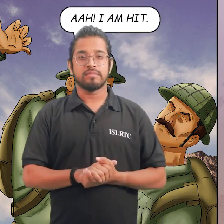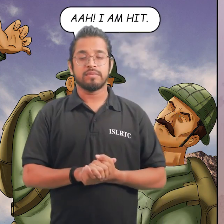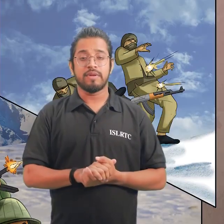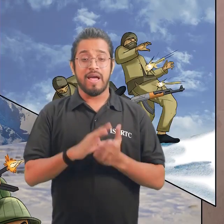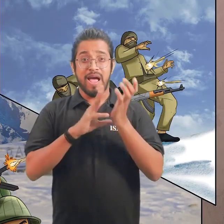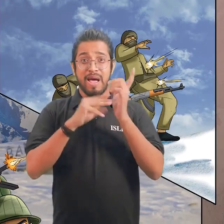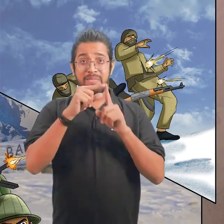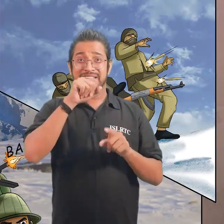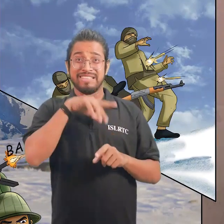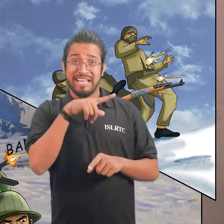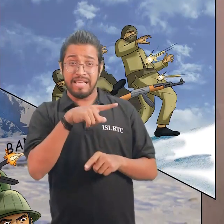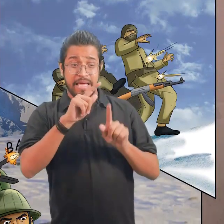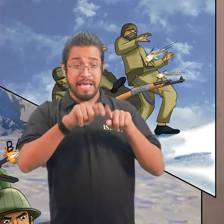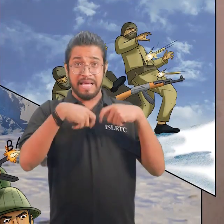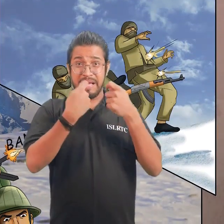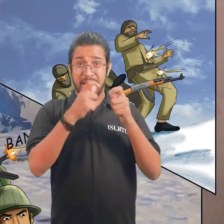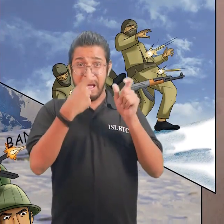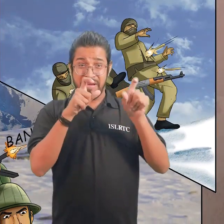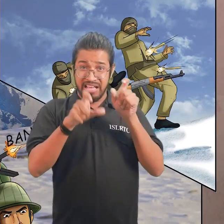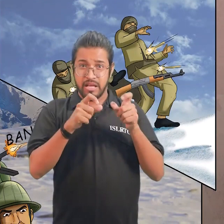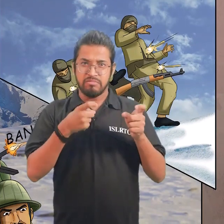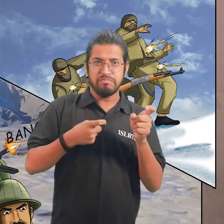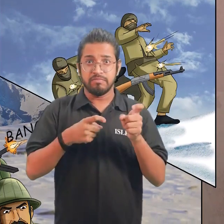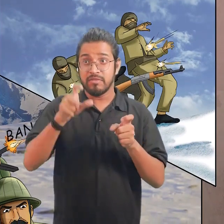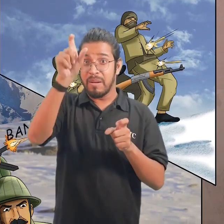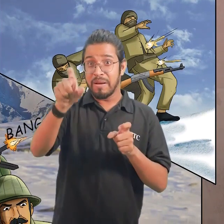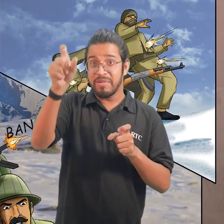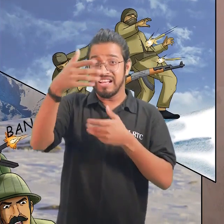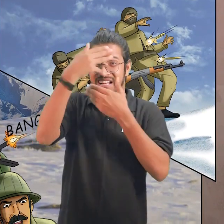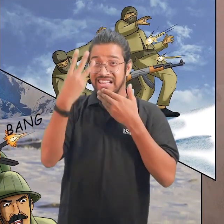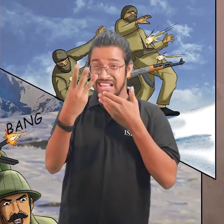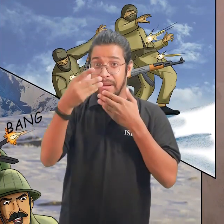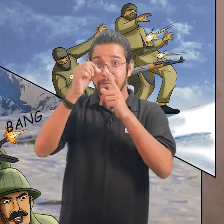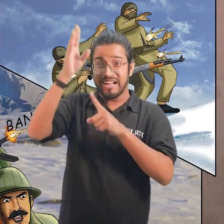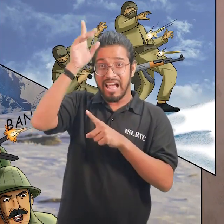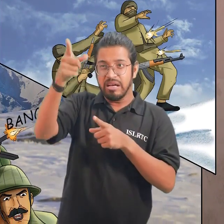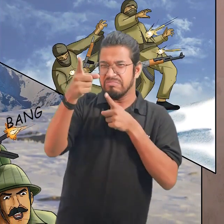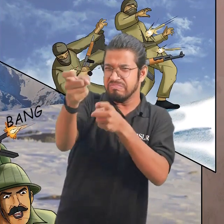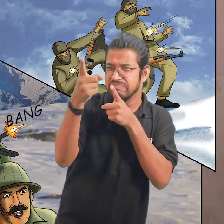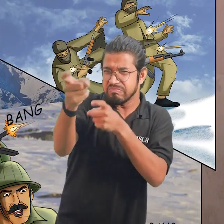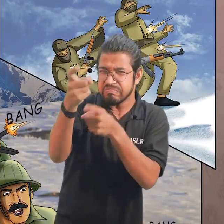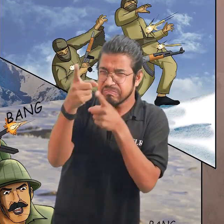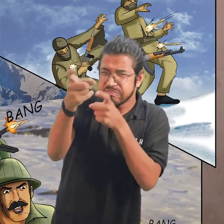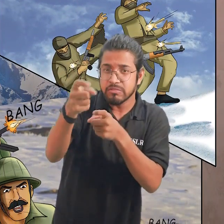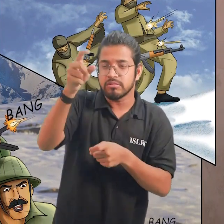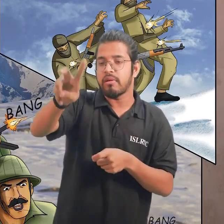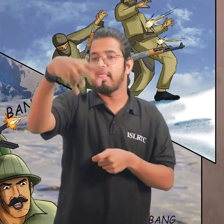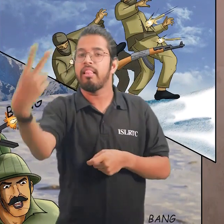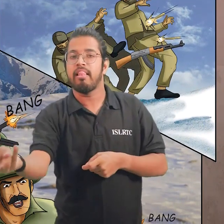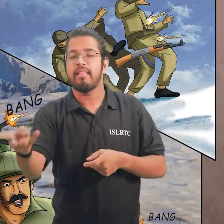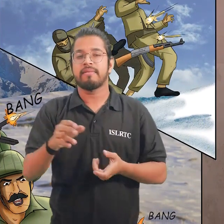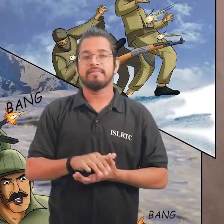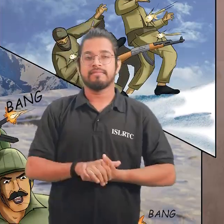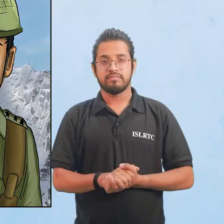I am hit. Young Captain Manoj Pandey led the quick reaction team and they succeeded in killing